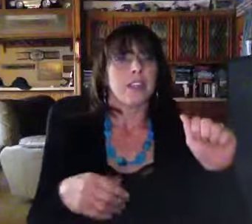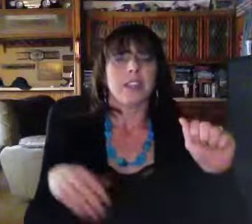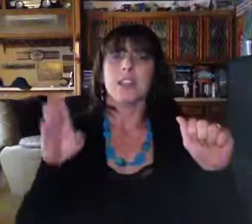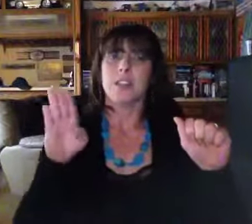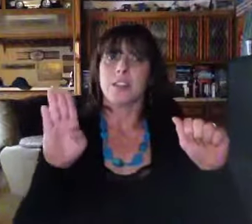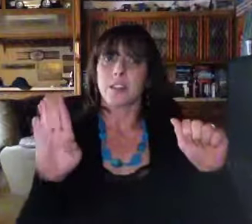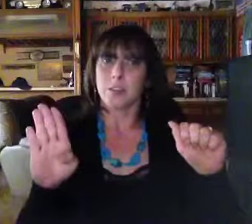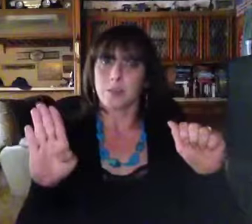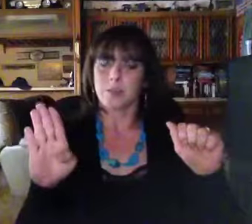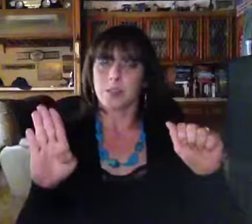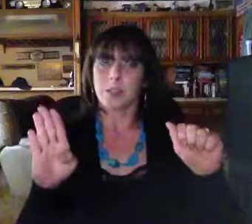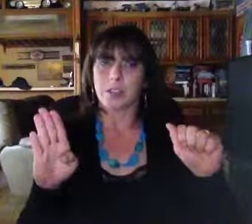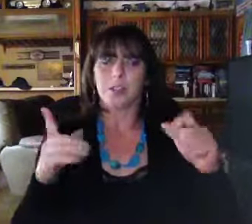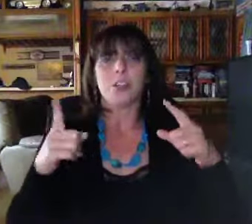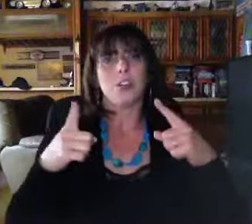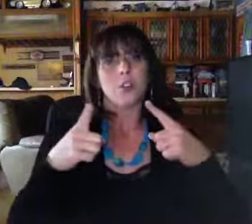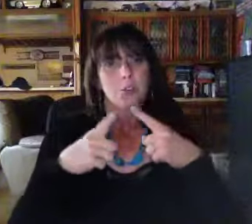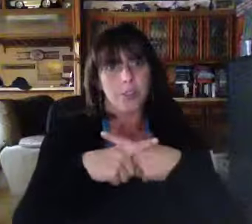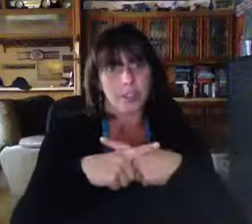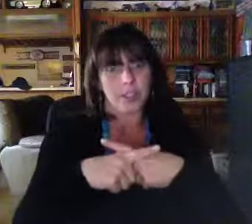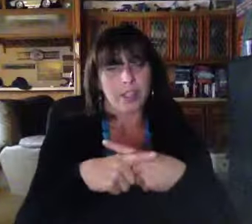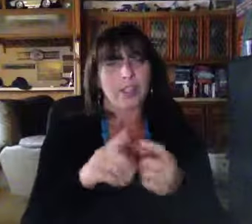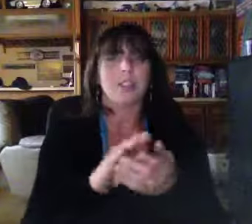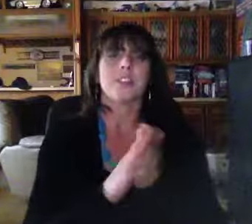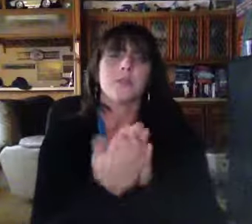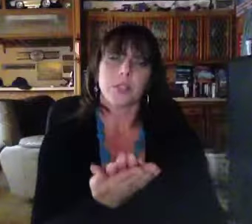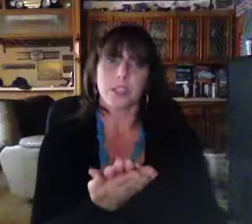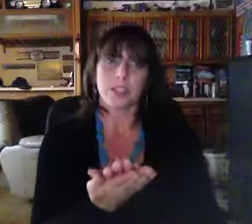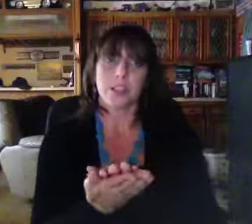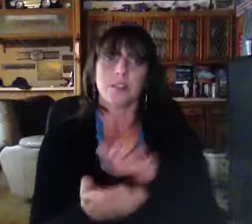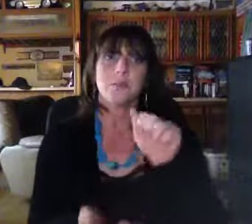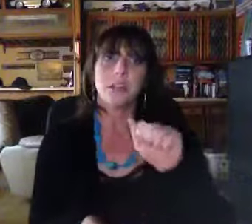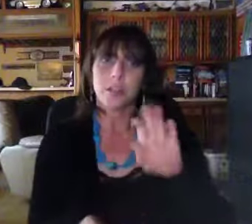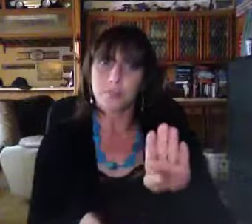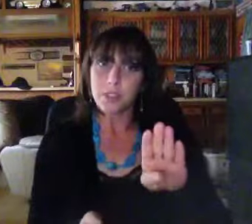to equalize the number of atoms on both sides to show conservation of mass.